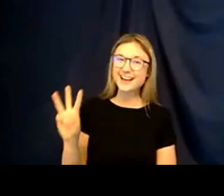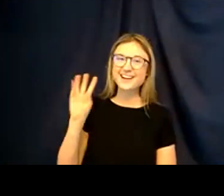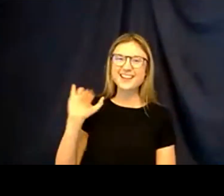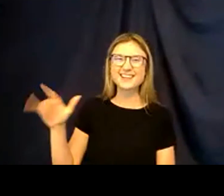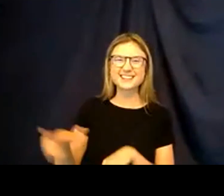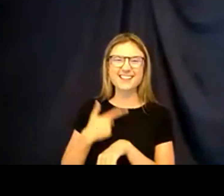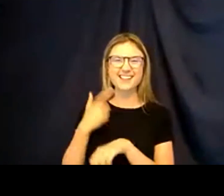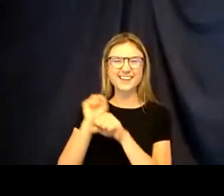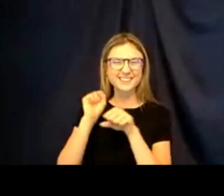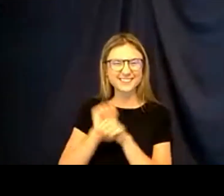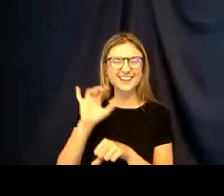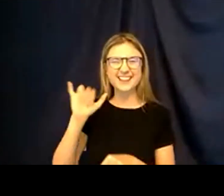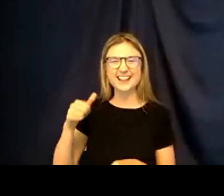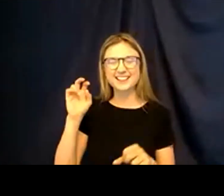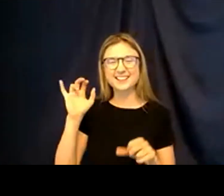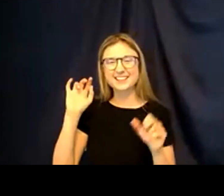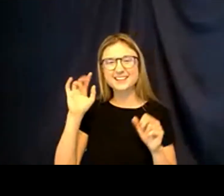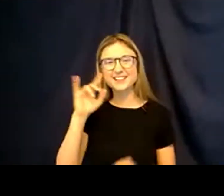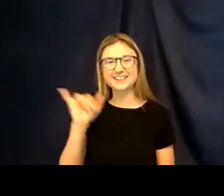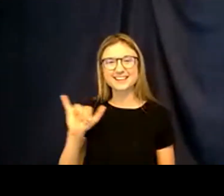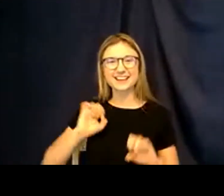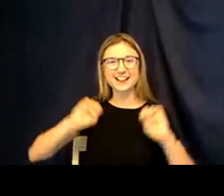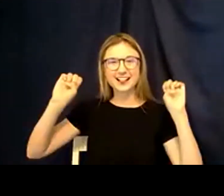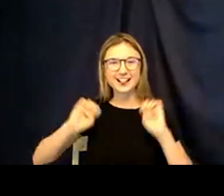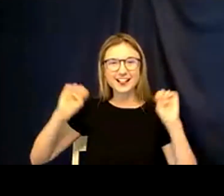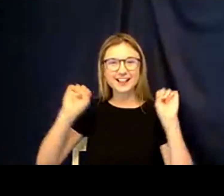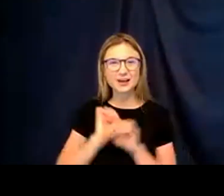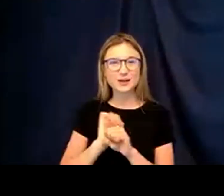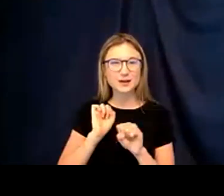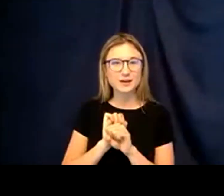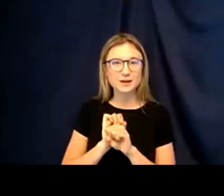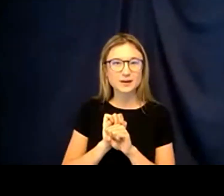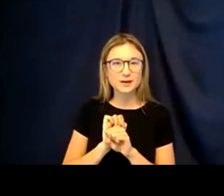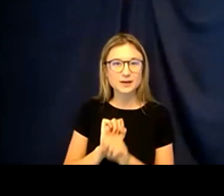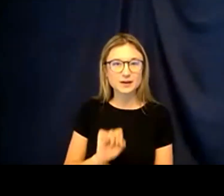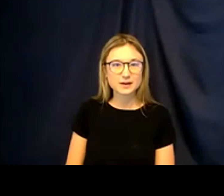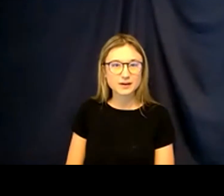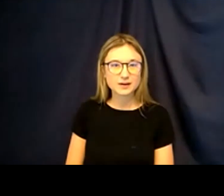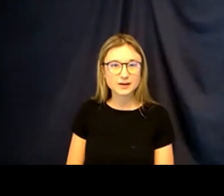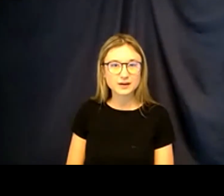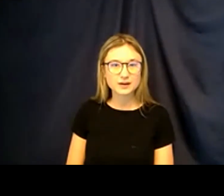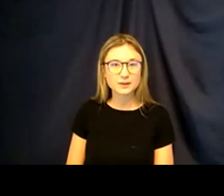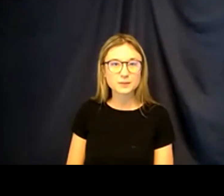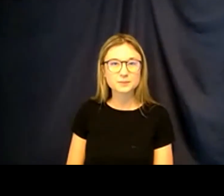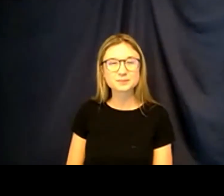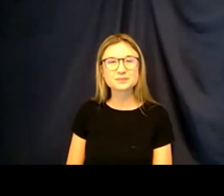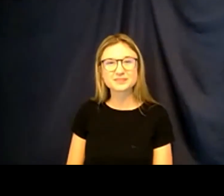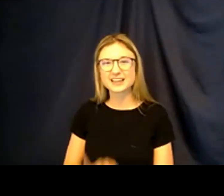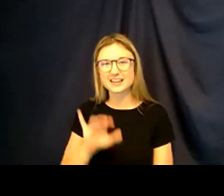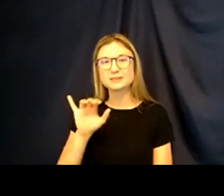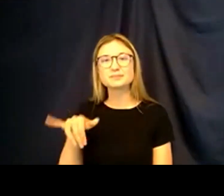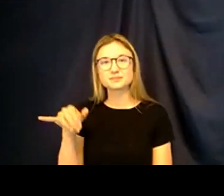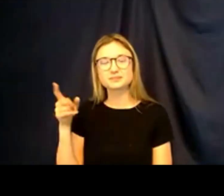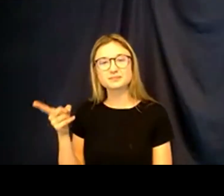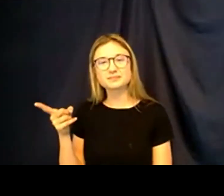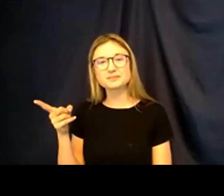our morning workout. I am so sorry. It was not your fault. No, we had to work through it. That's what